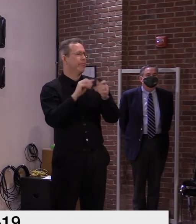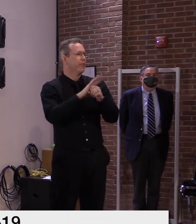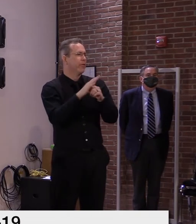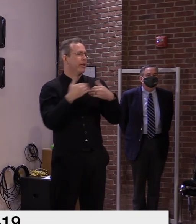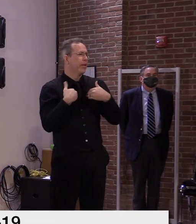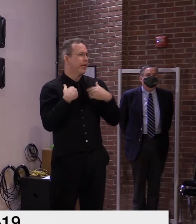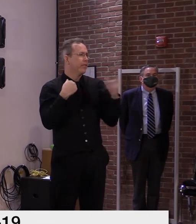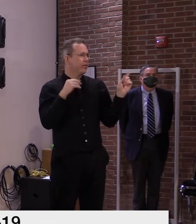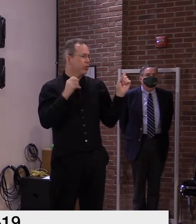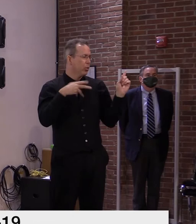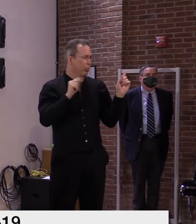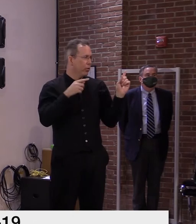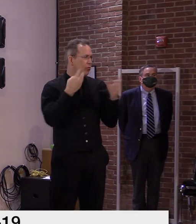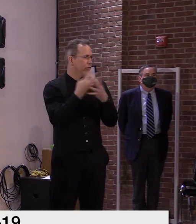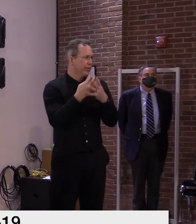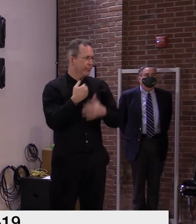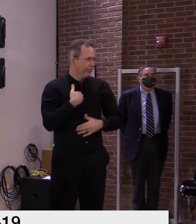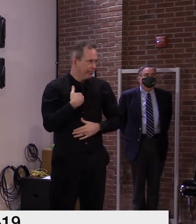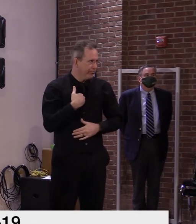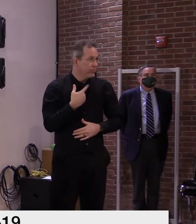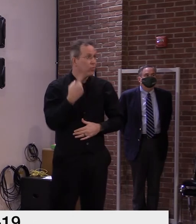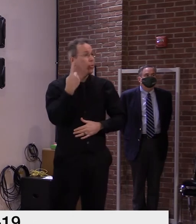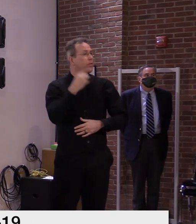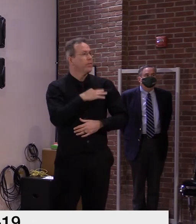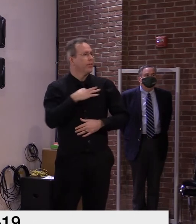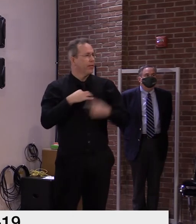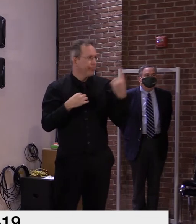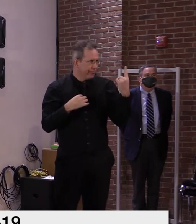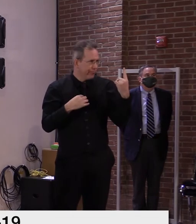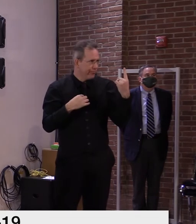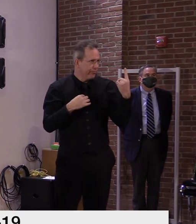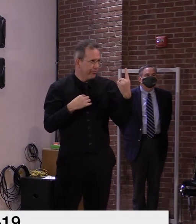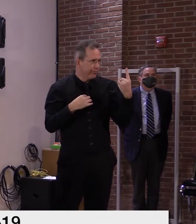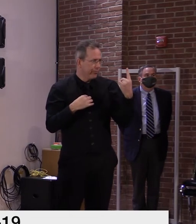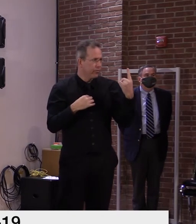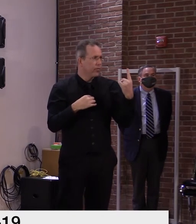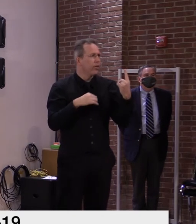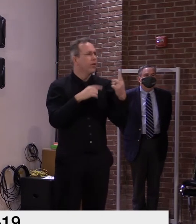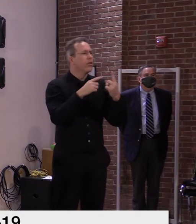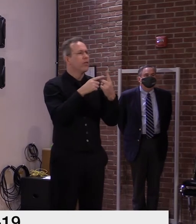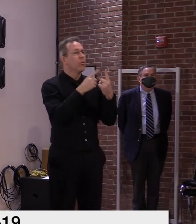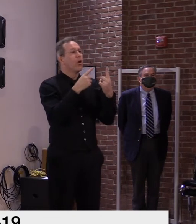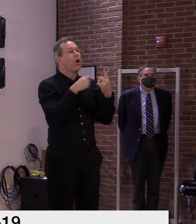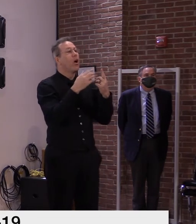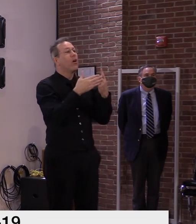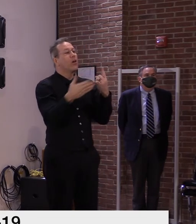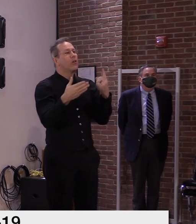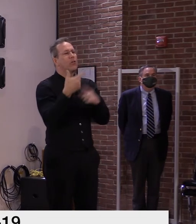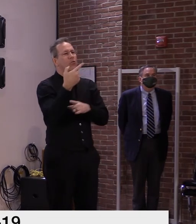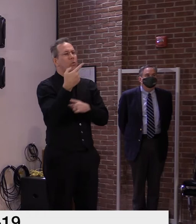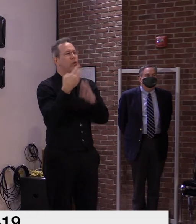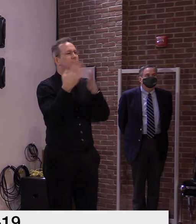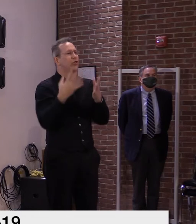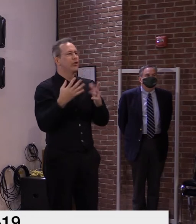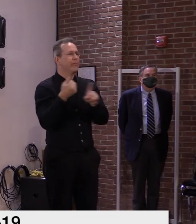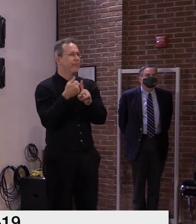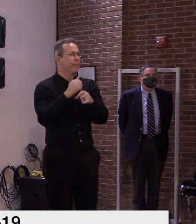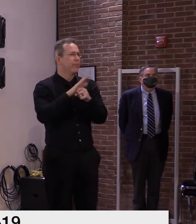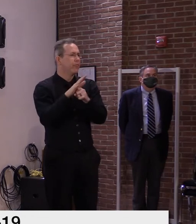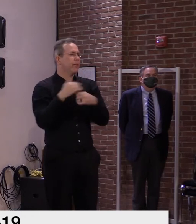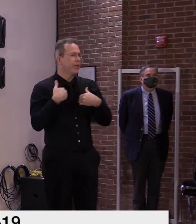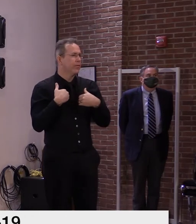There is one staff member in the Newport facility that has tested positive, and 21 incarcerated individuals that have